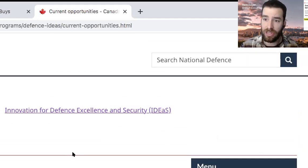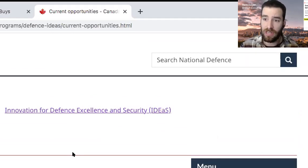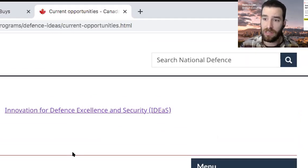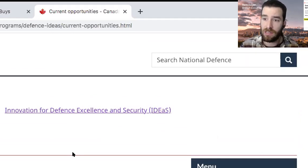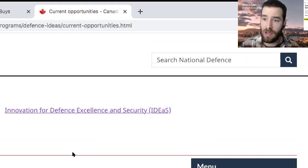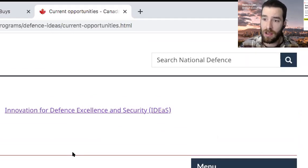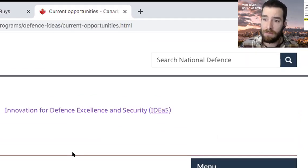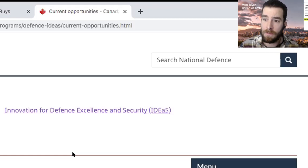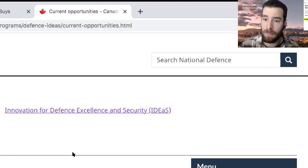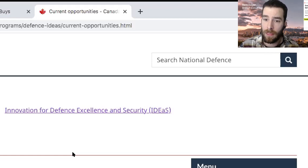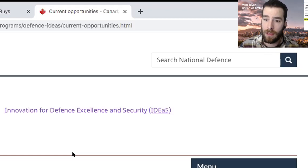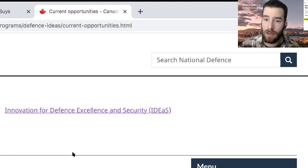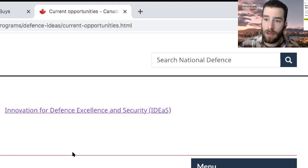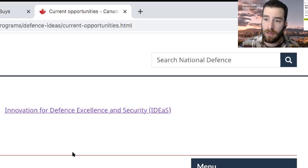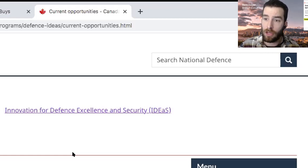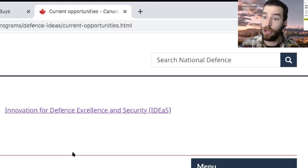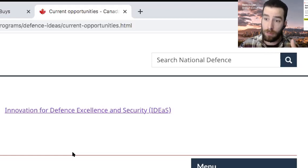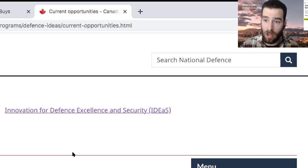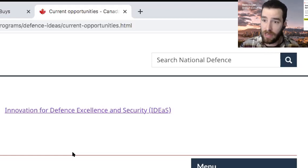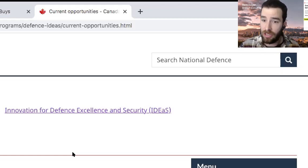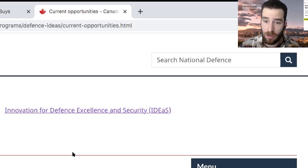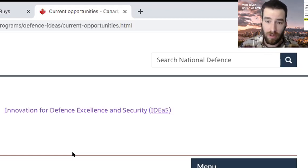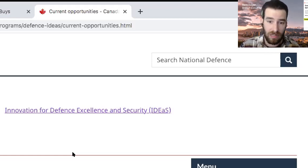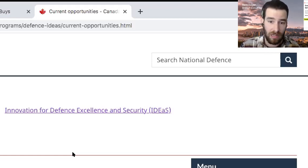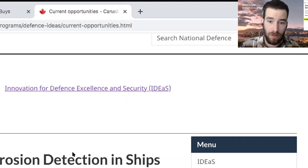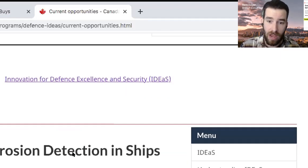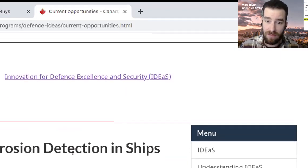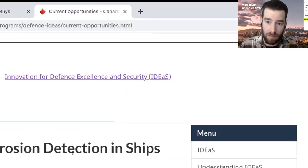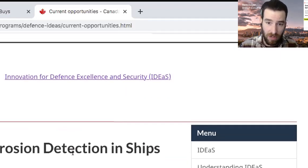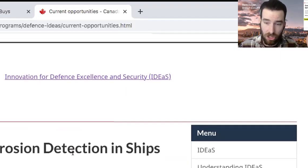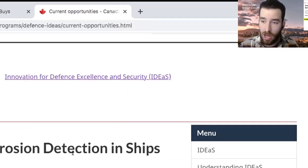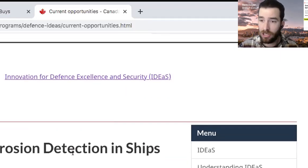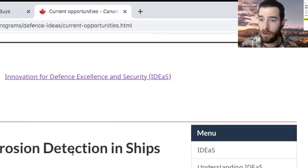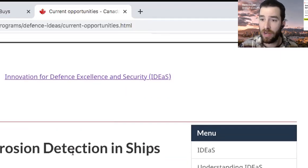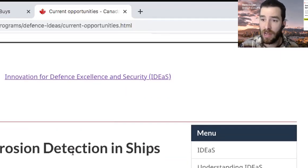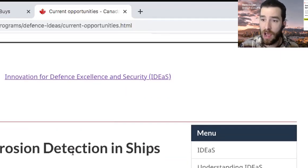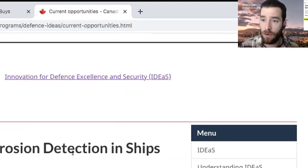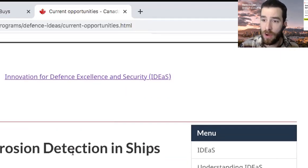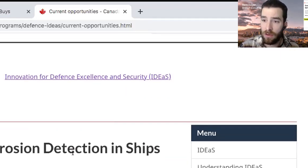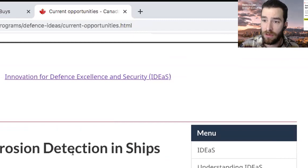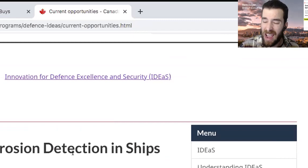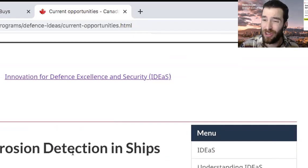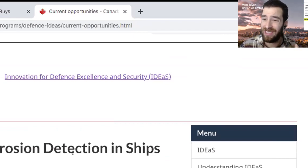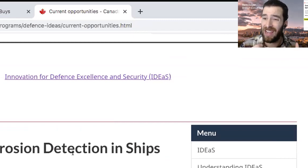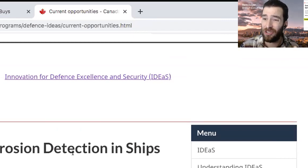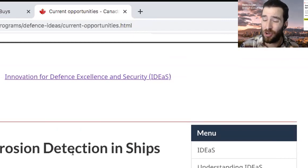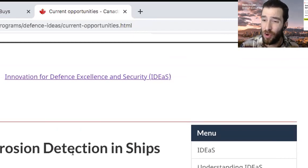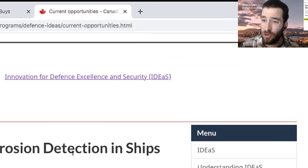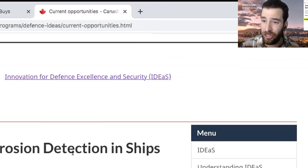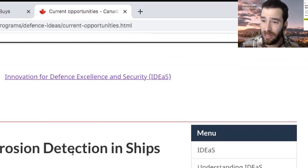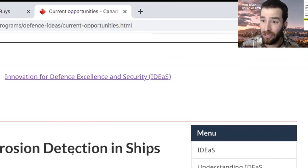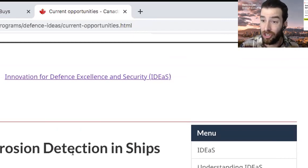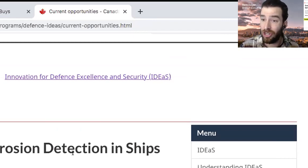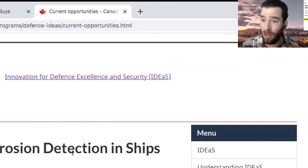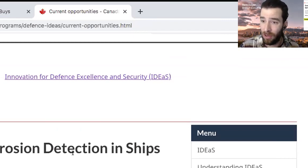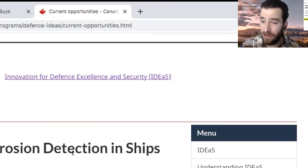other needs that could apply to your business. We have this big challenge out right now around how to detect